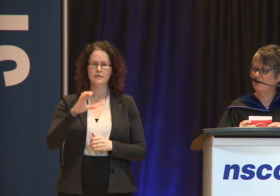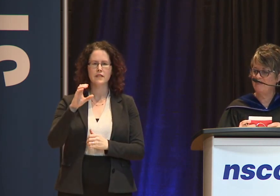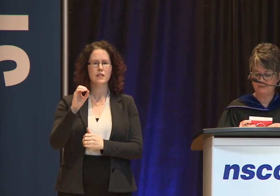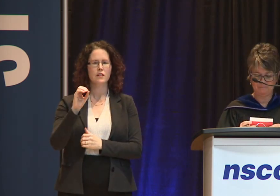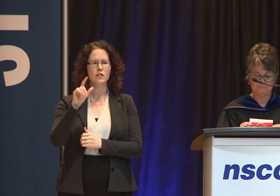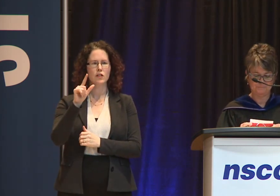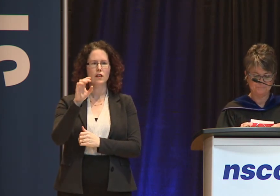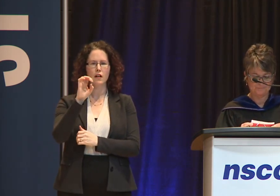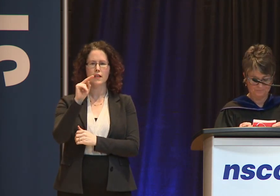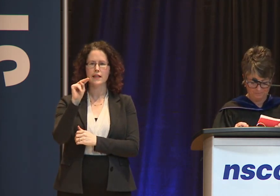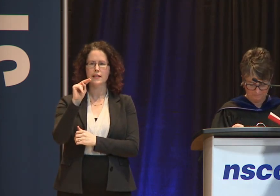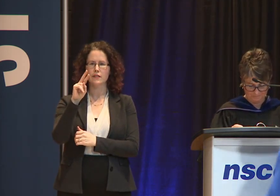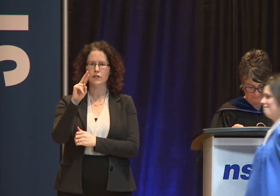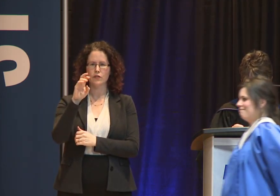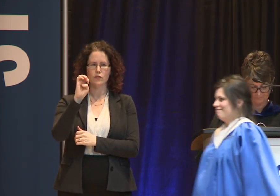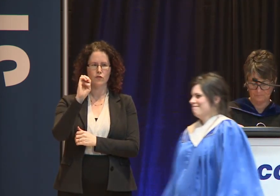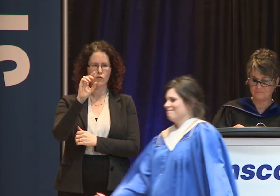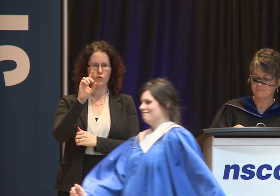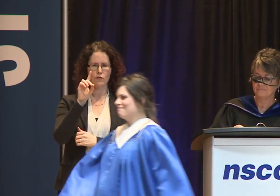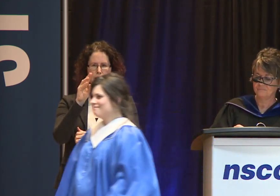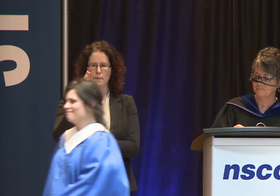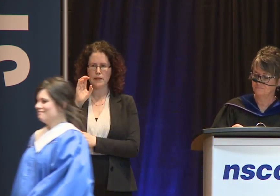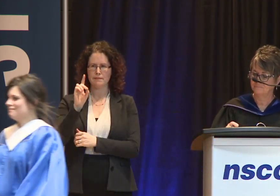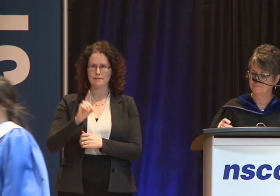Colleen Redmond.